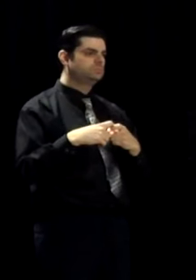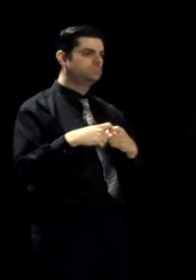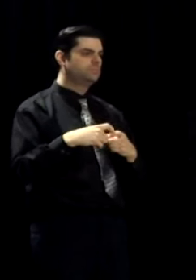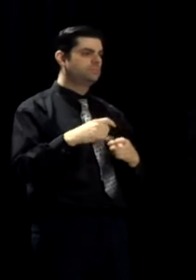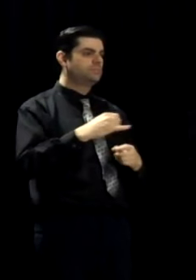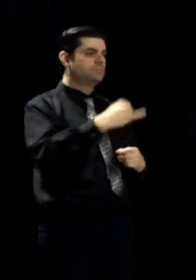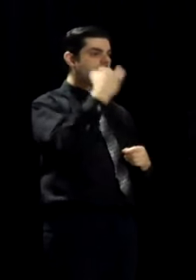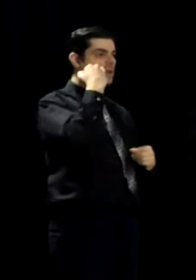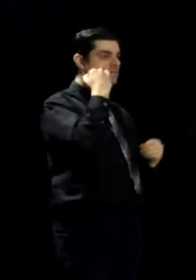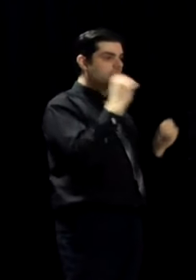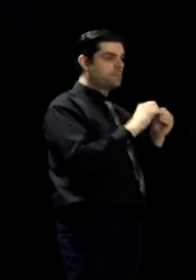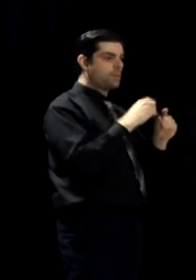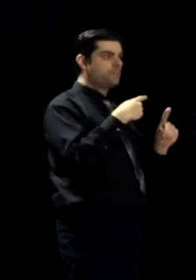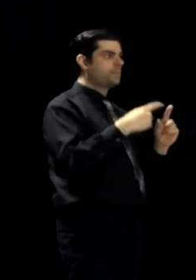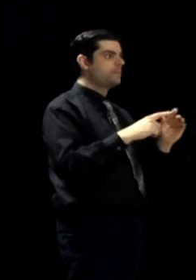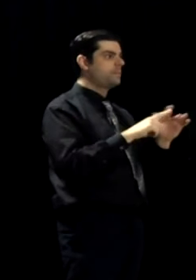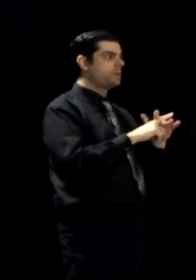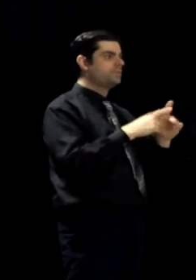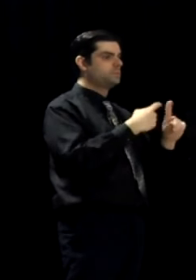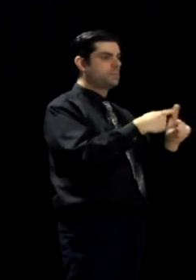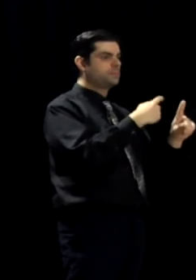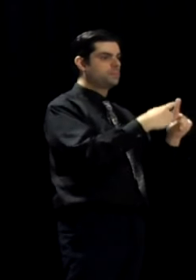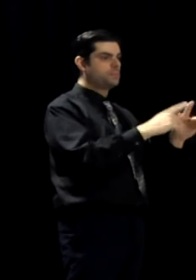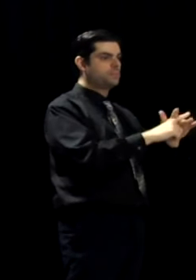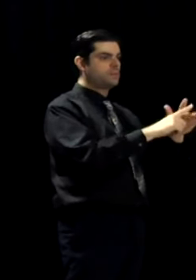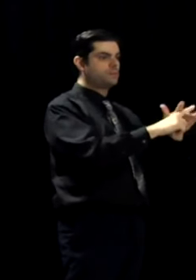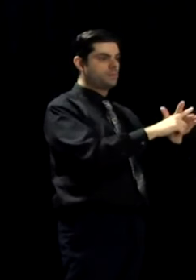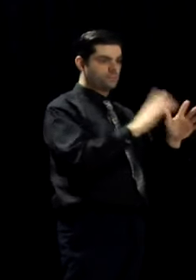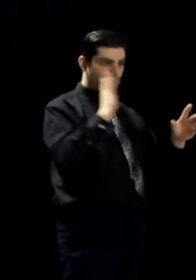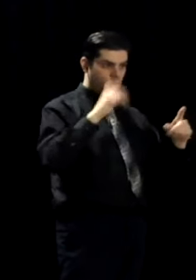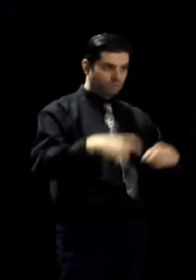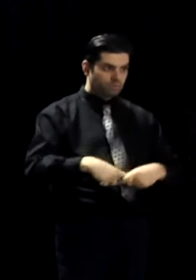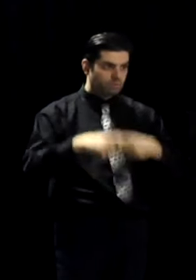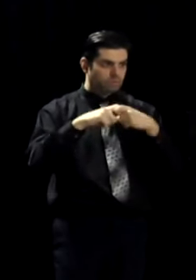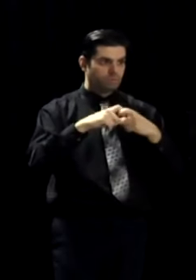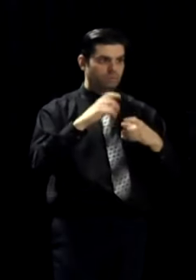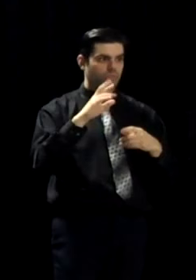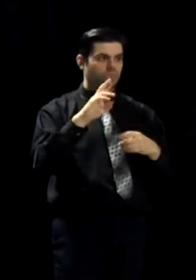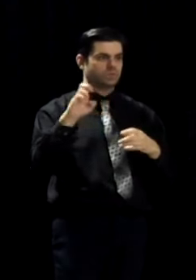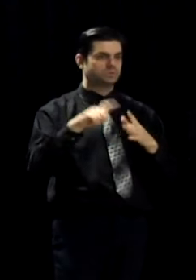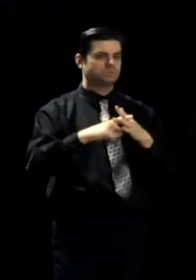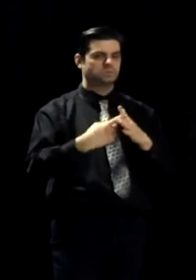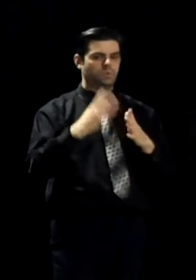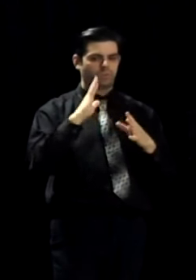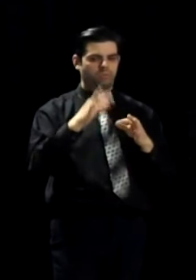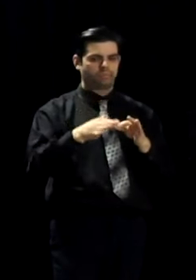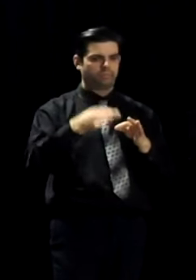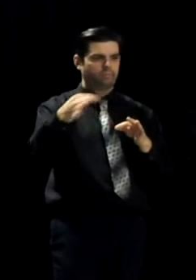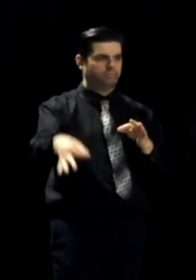up. Would that hinder that? So let me ask Anthony this question.